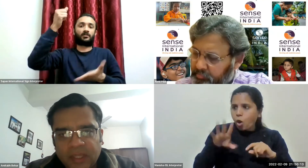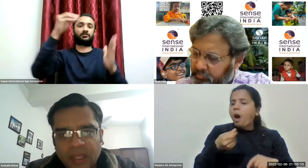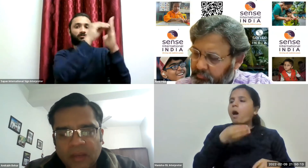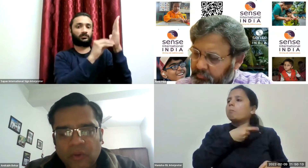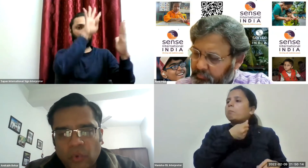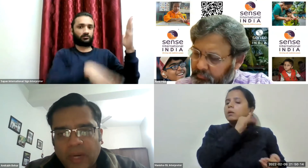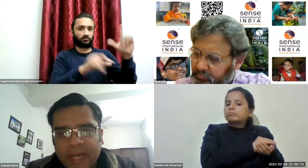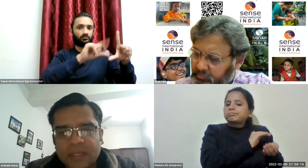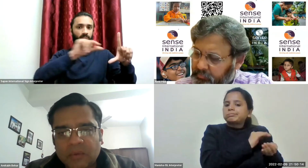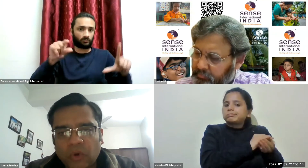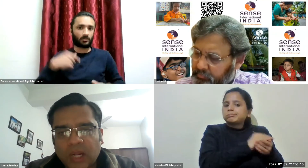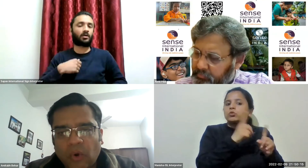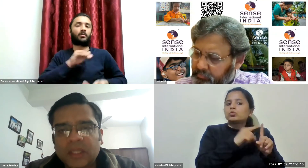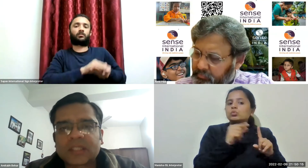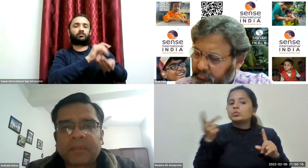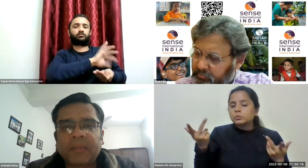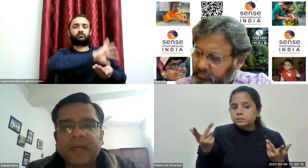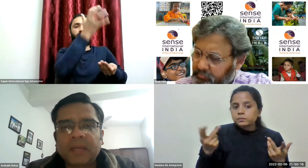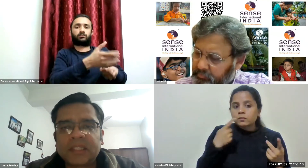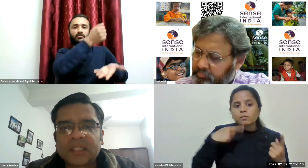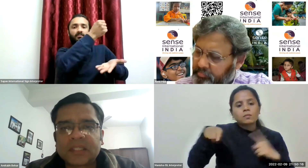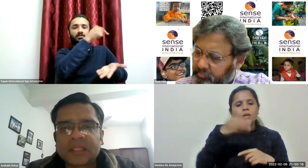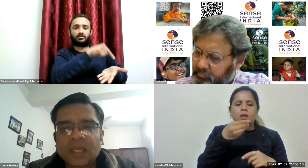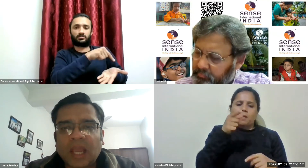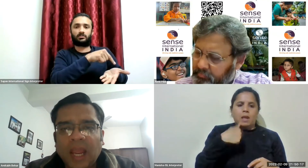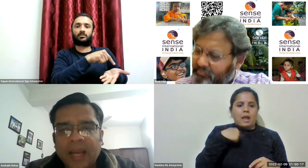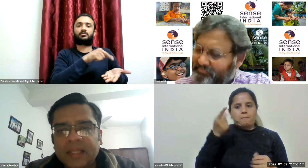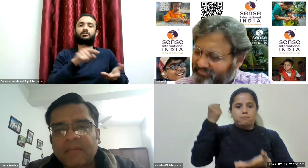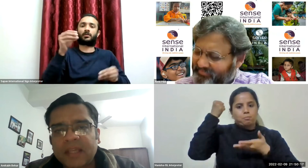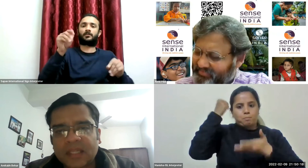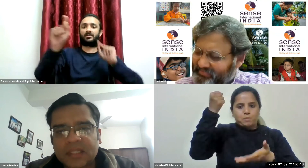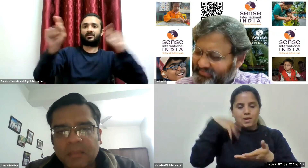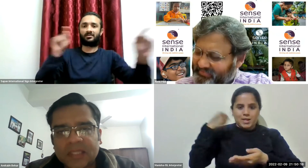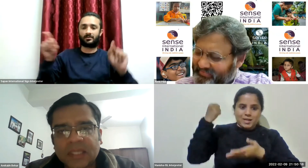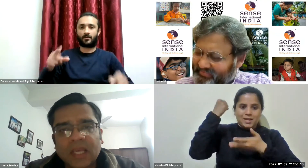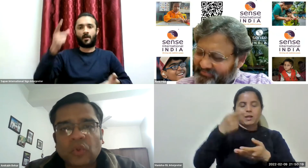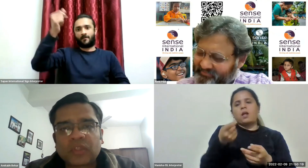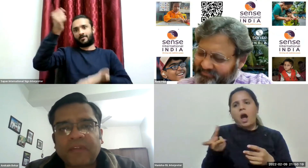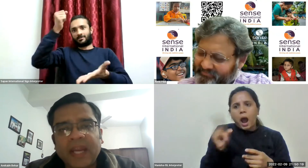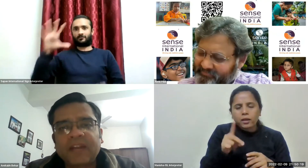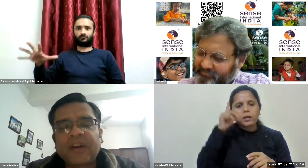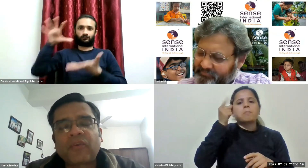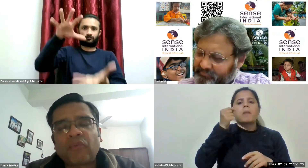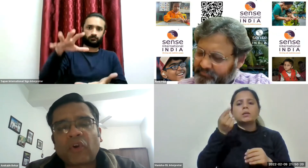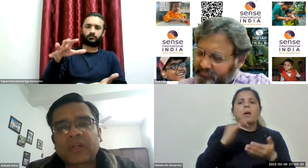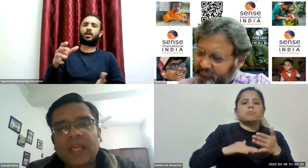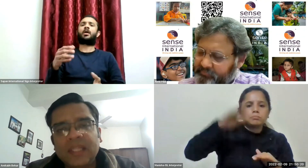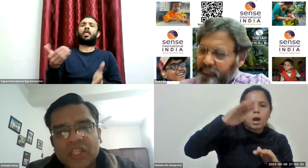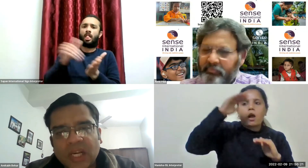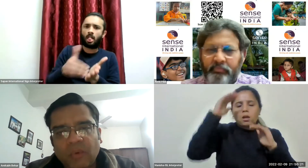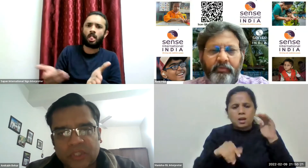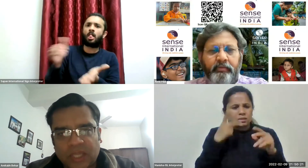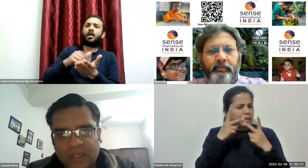very often you get what are called the supplementary budgets and the revised estimates. Those are very different from